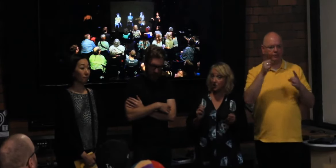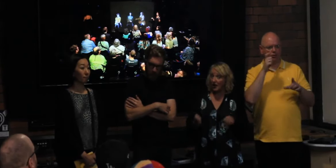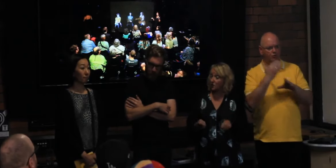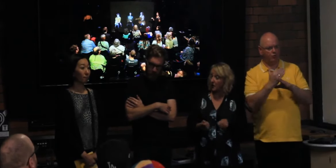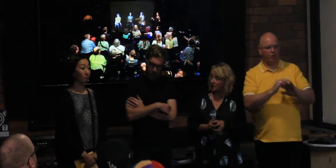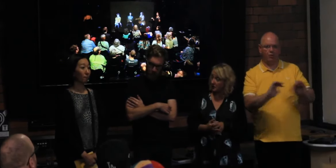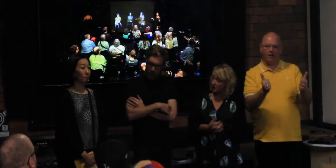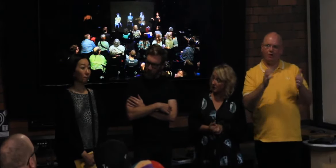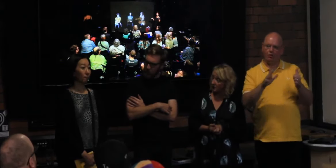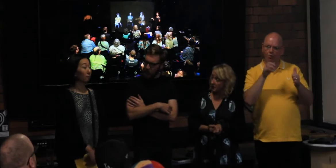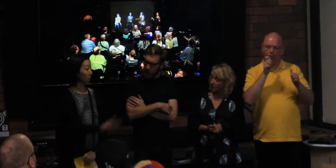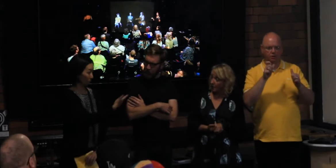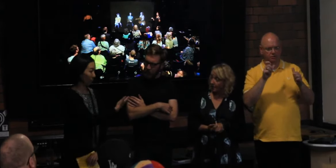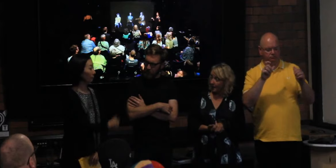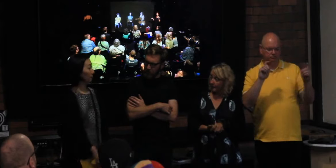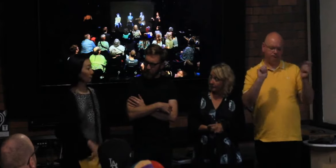Would it change it?